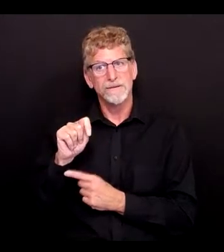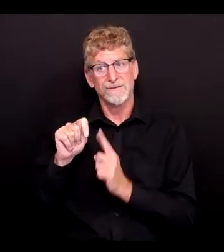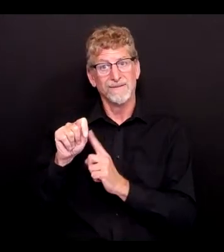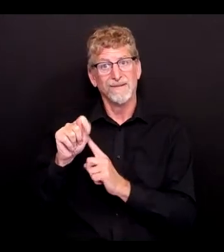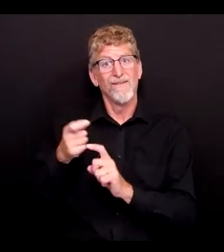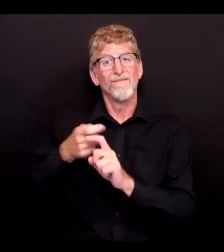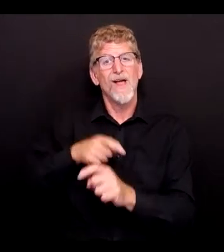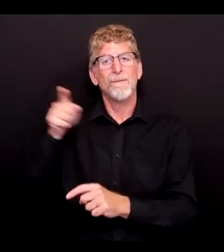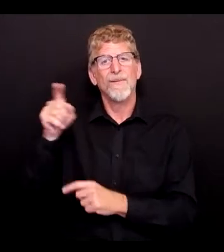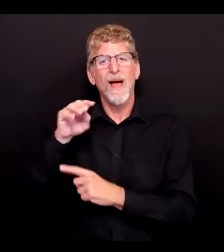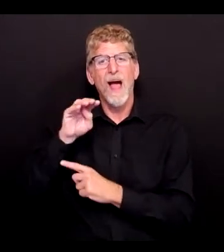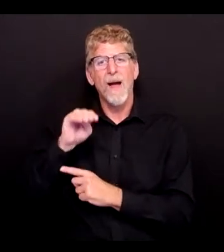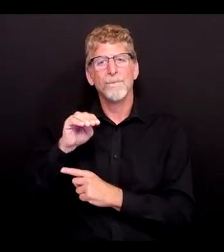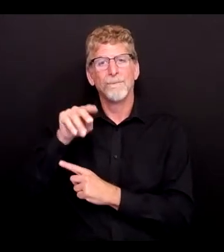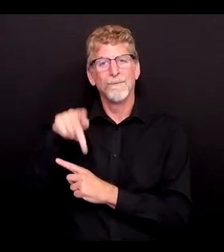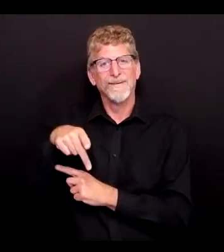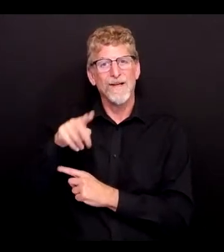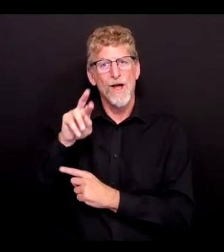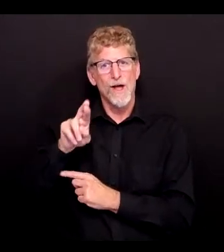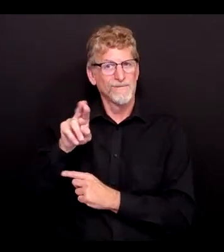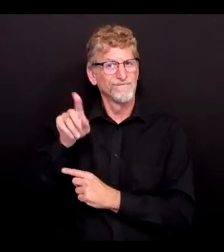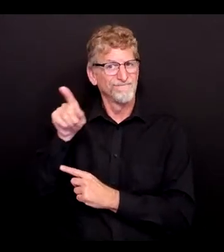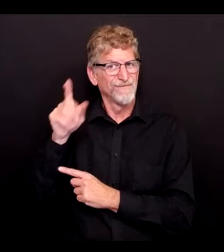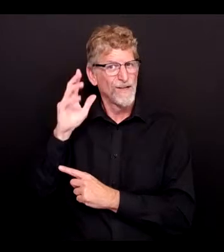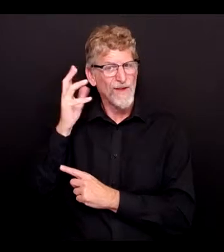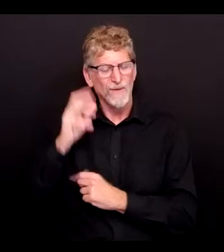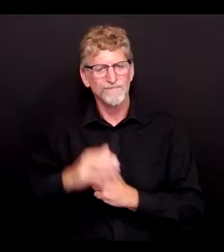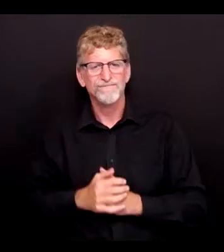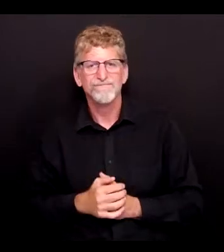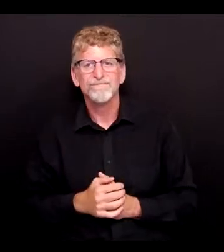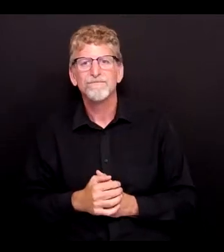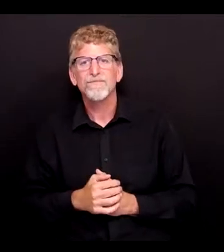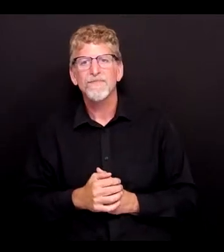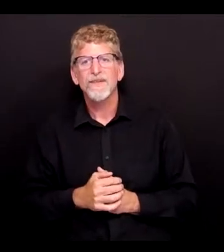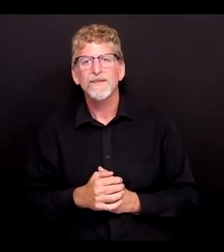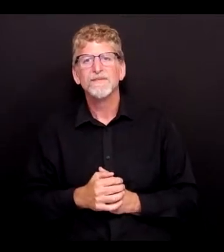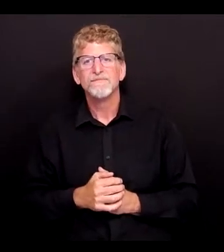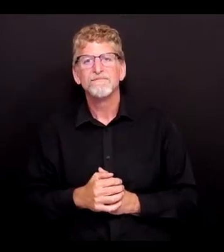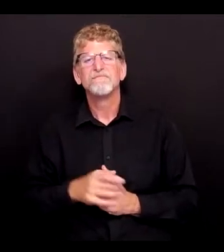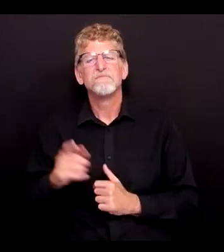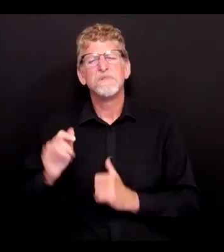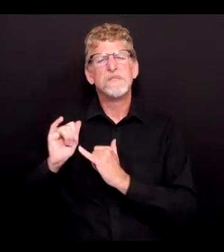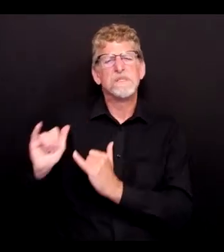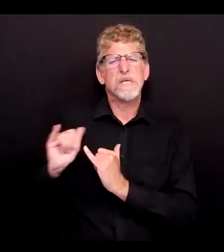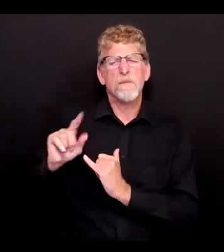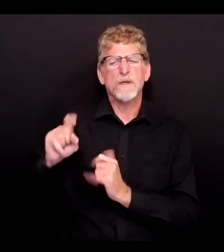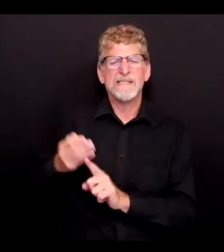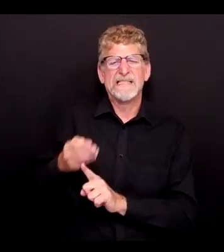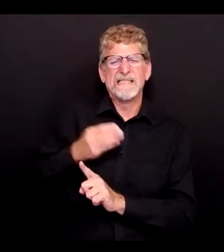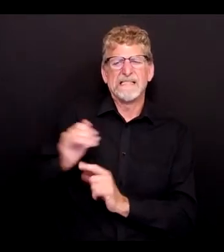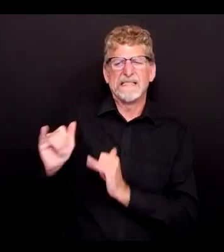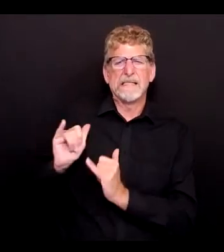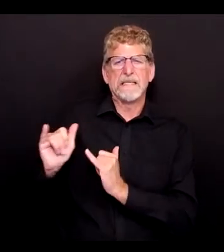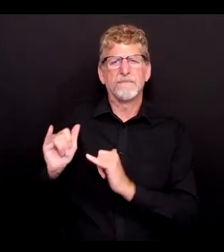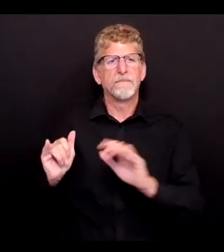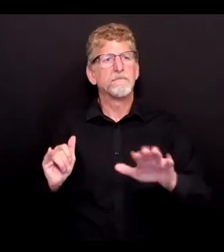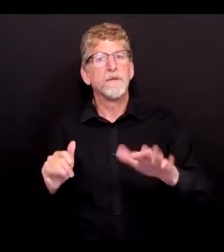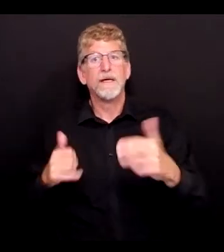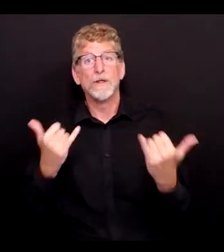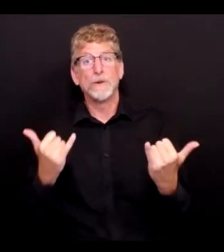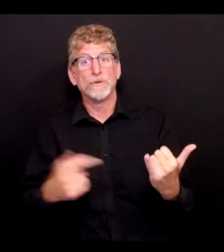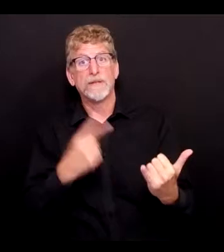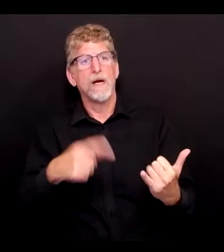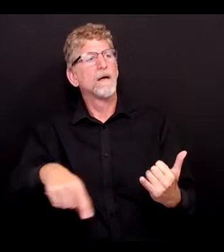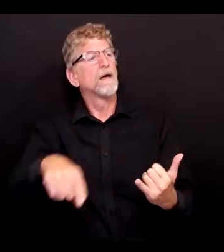Yeah, hi, kind of in the same vein as what Jeremy is asking. We've been talking today to the public health director for Faribault and